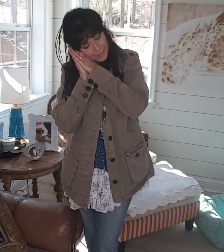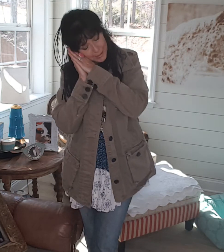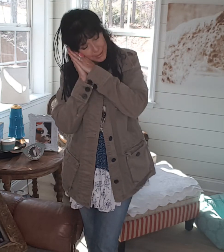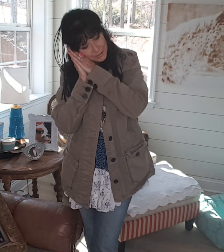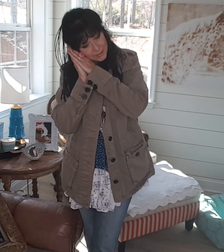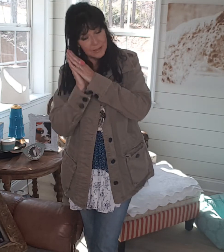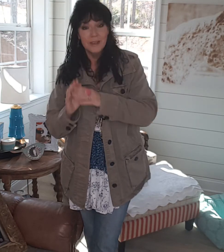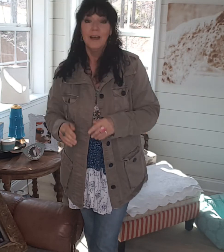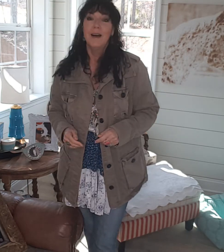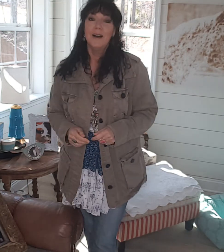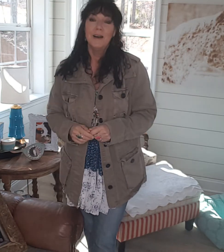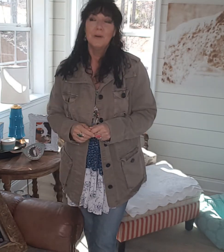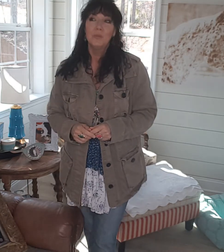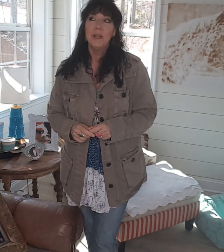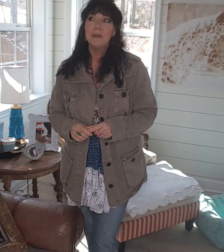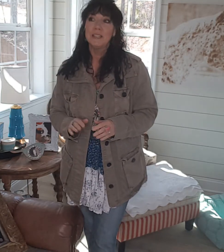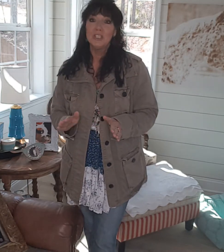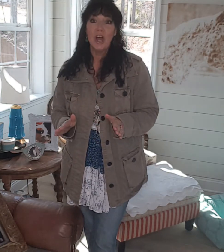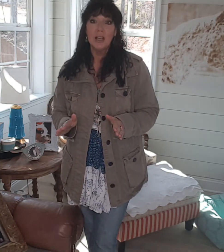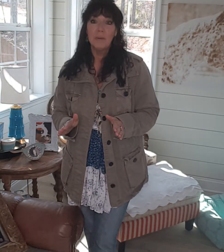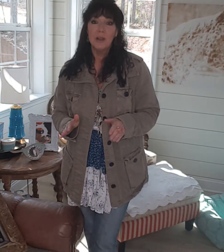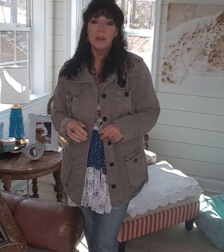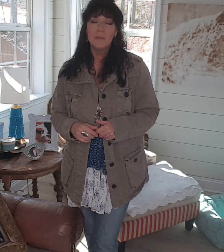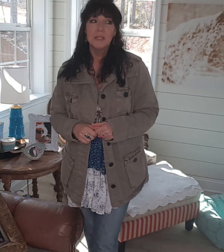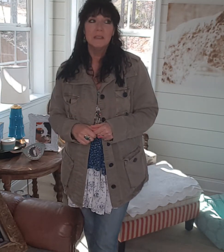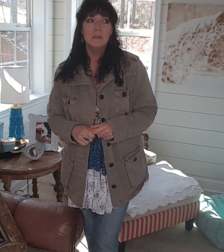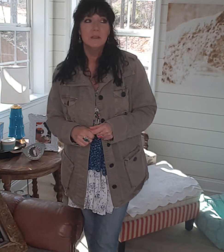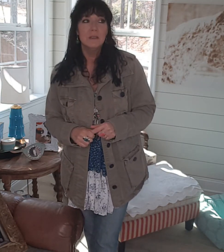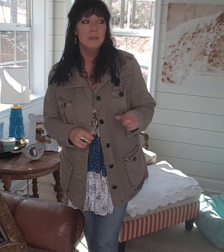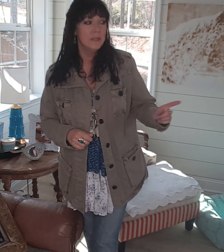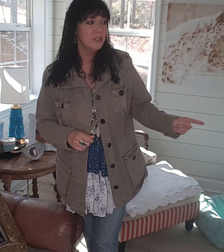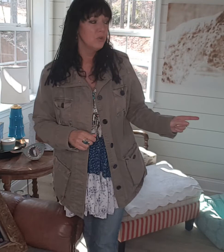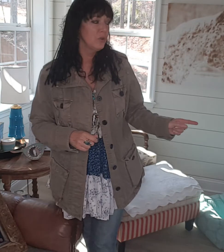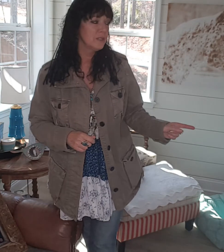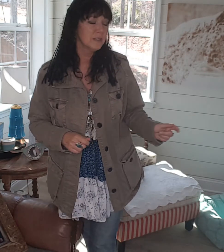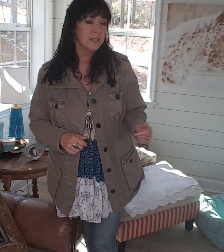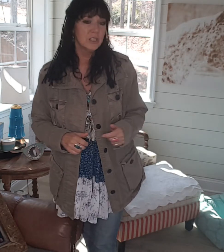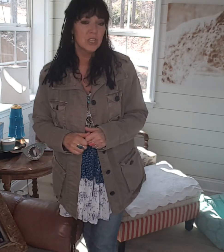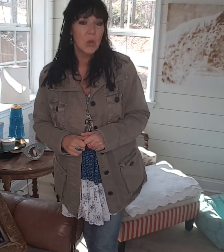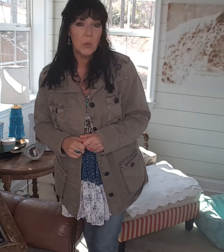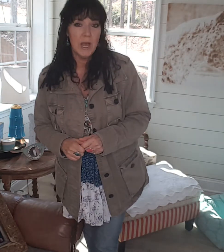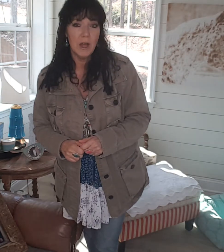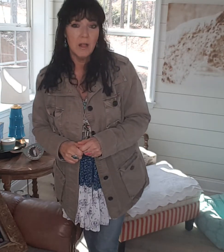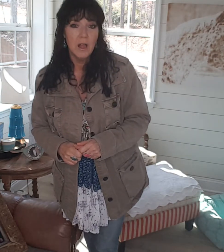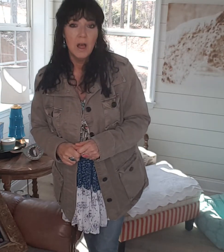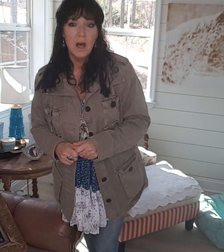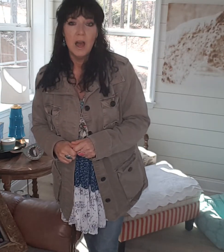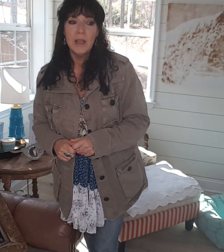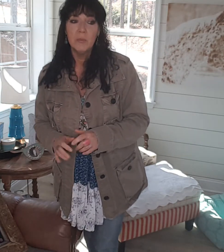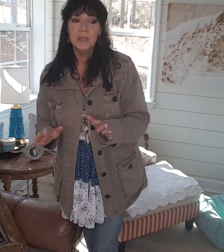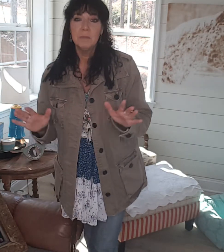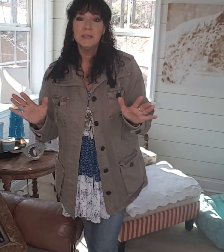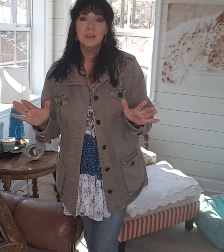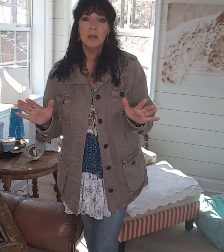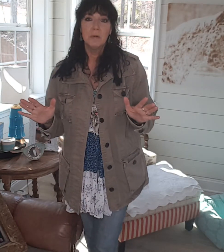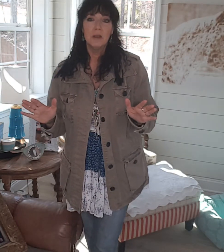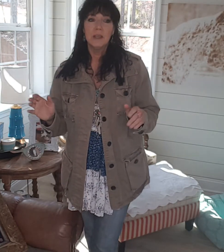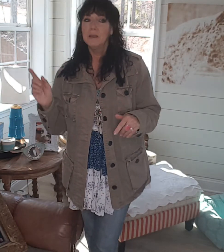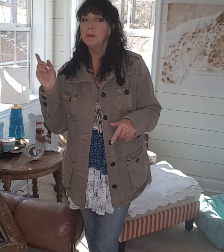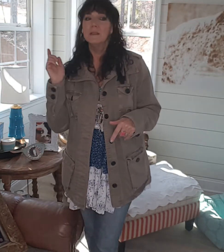bed. When I'm at the dog park, I mean, Nitro knows this sign so well. We can be at the dog park, he can be on the